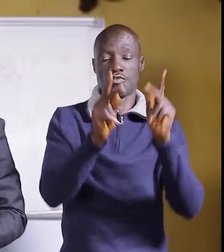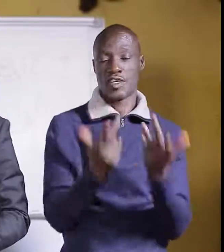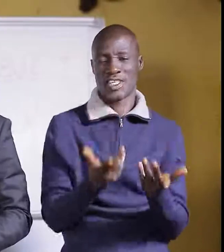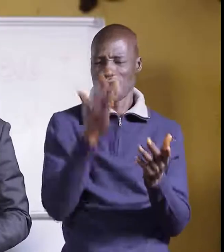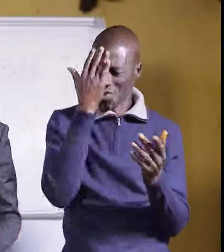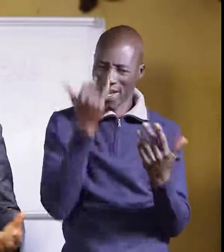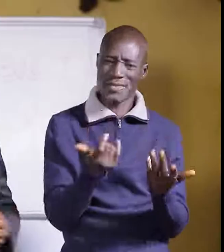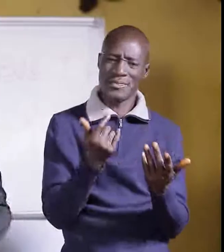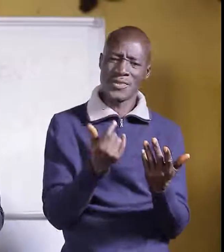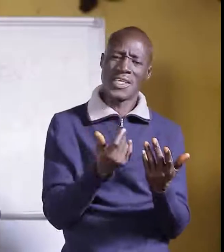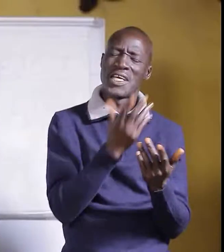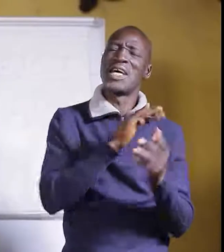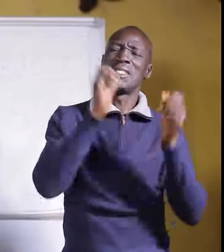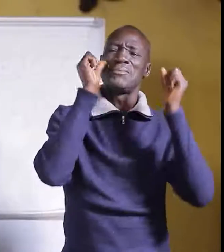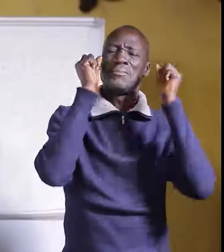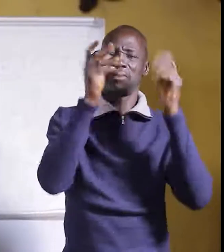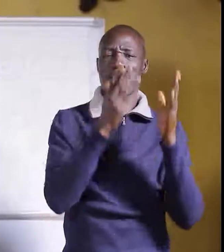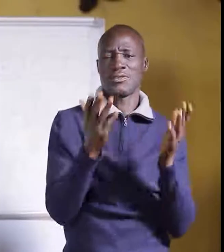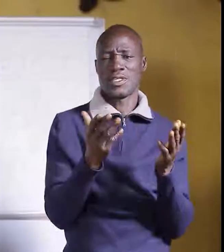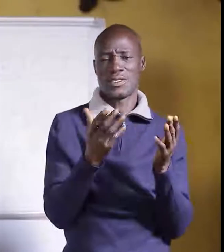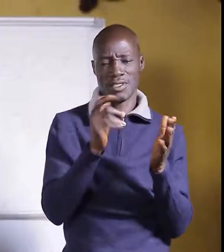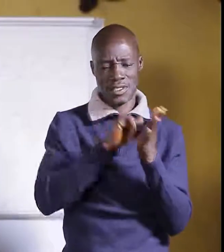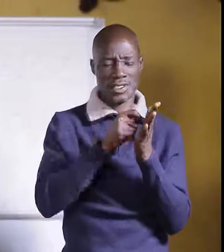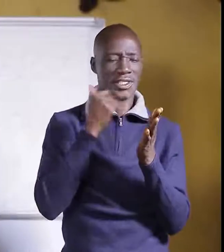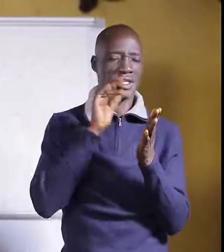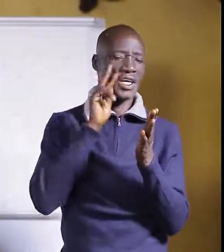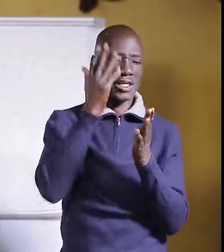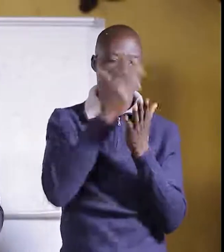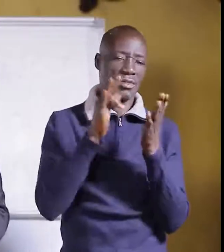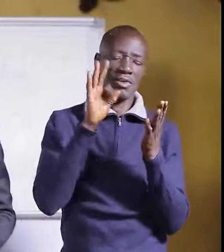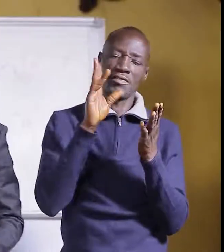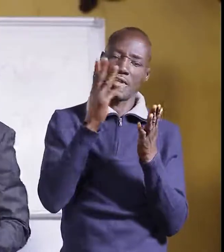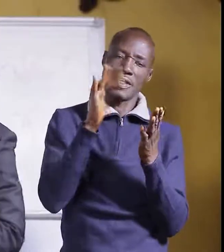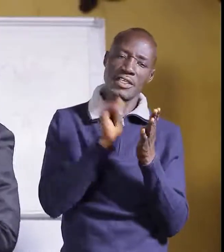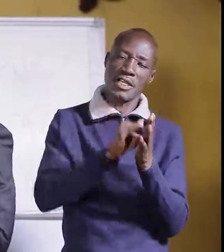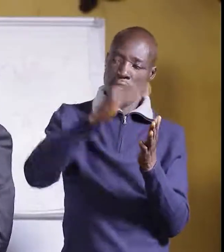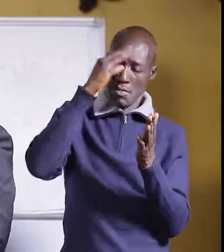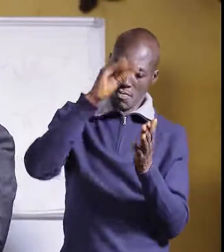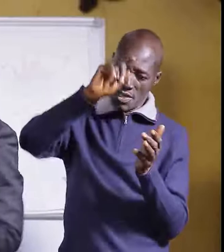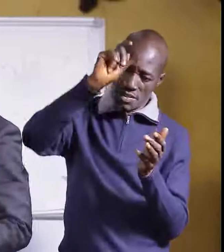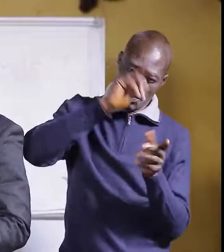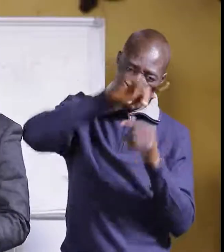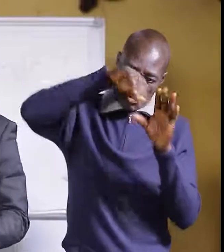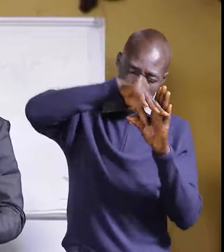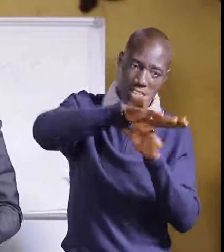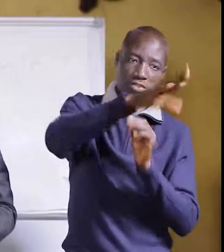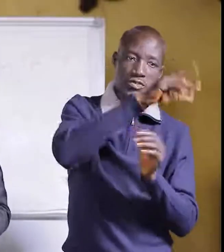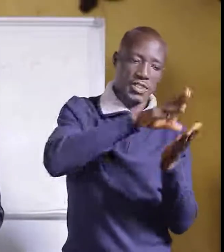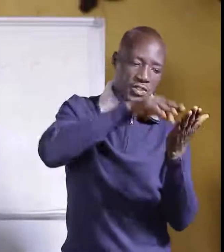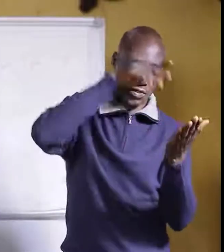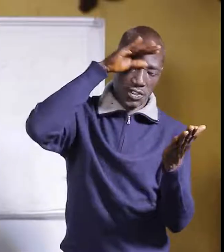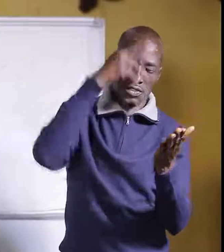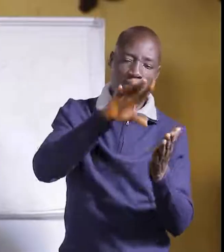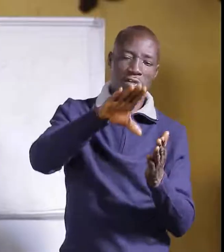close to it, and so on and so forth. So these are some of the reasons why man ventured into the